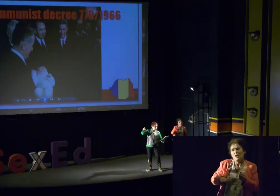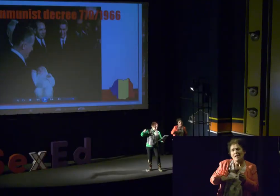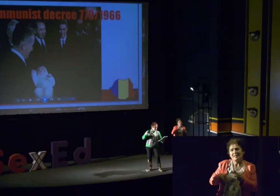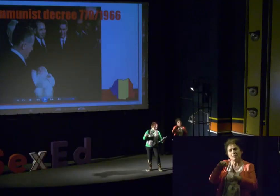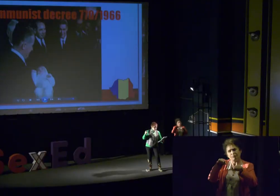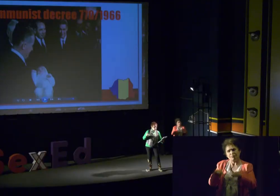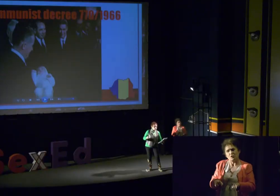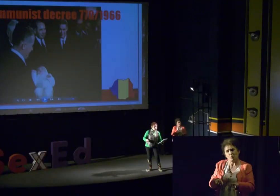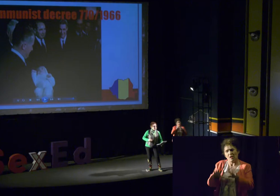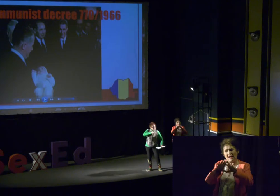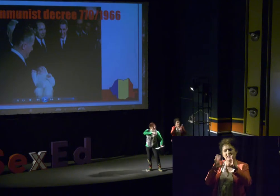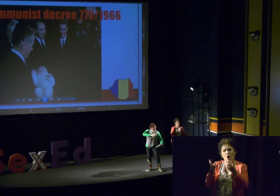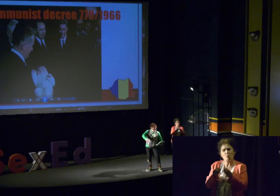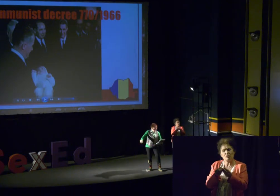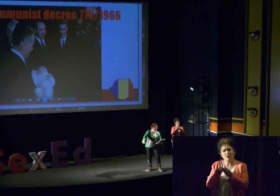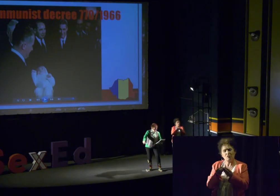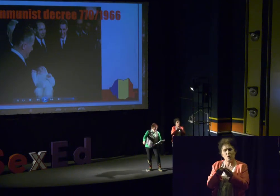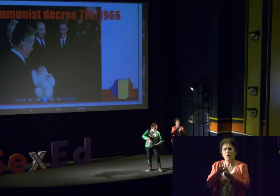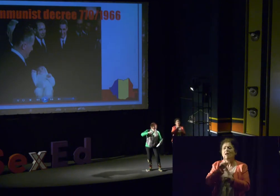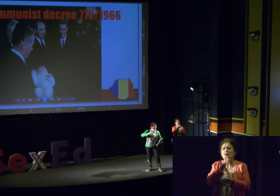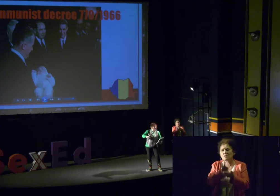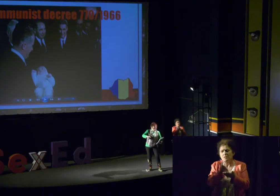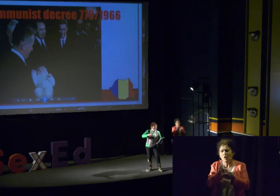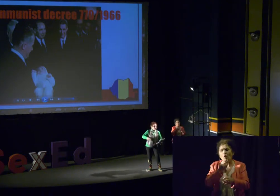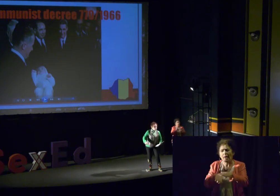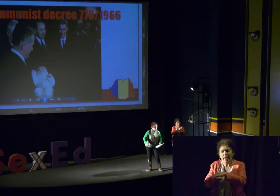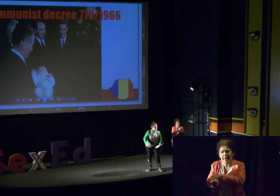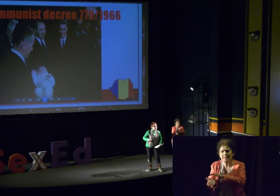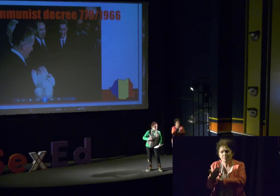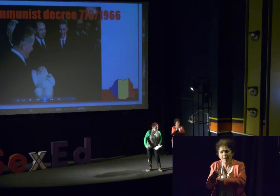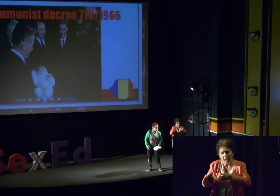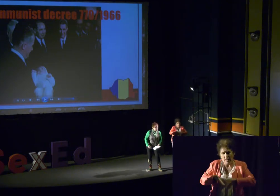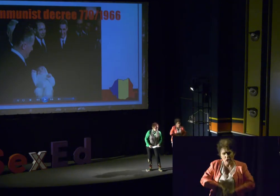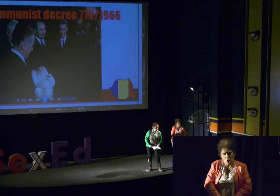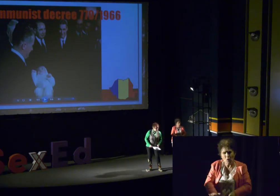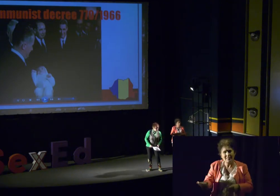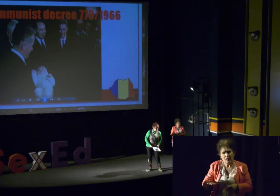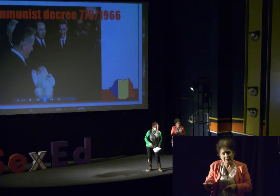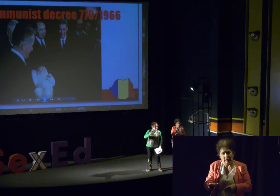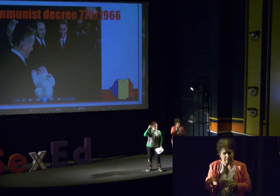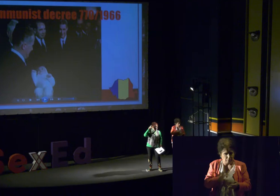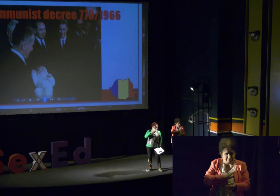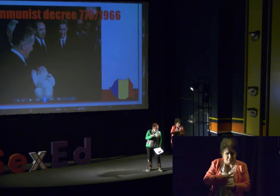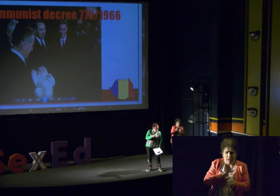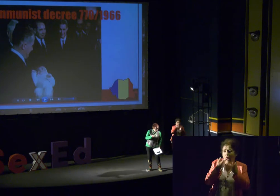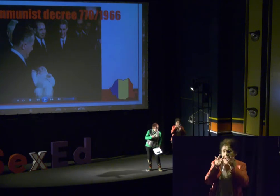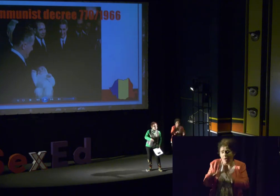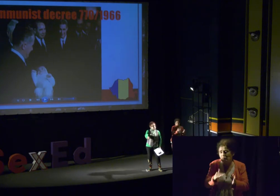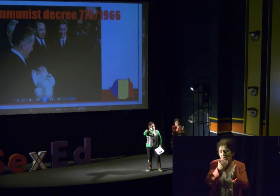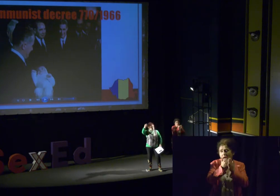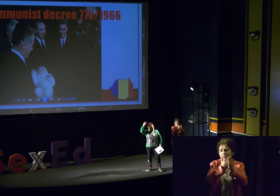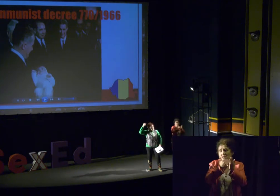Anyone who avoids having children is a deserter who abandons the laws of national continuity. And